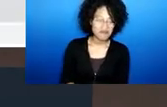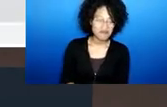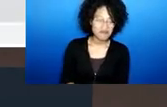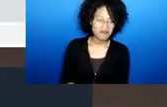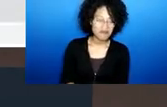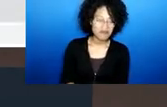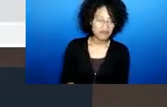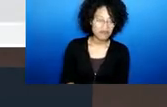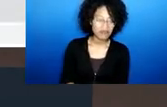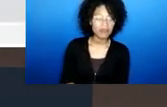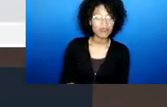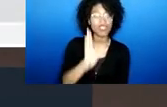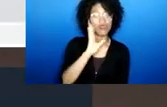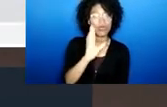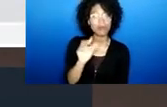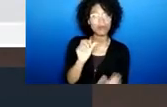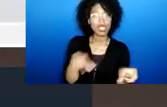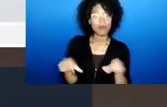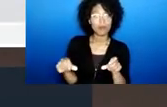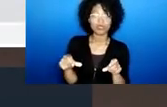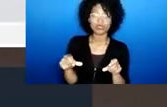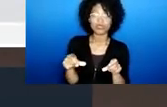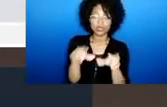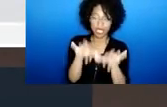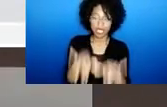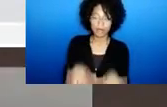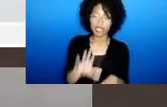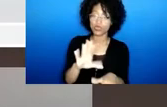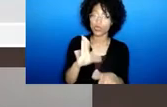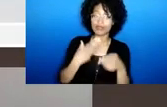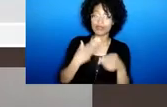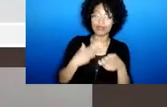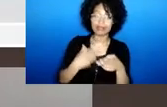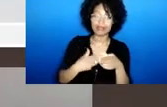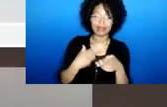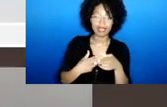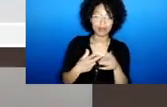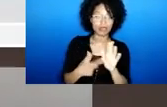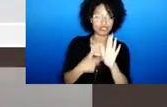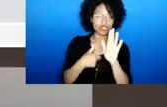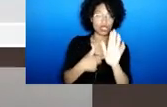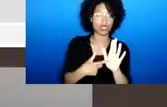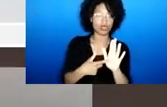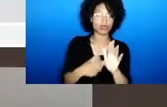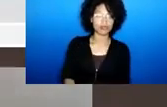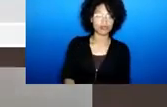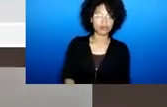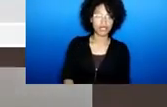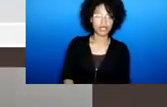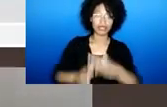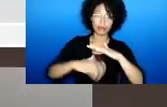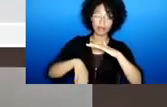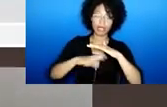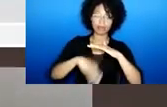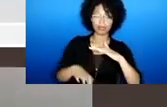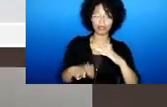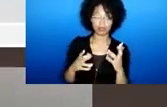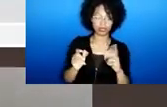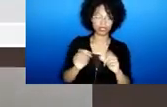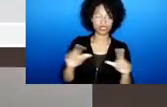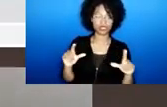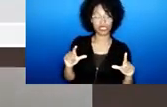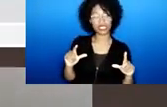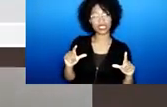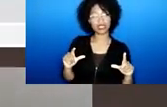You will be able to type in the way you want your name to be displayed at the bottom of the screen, and then there's a blue